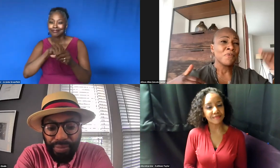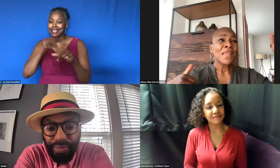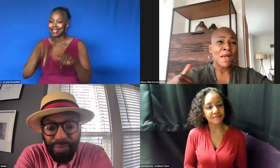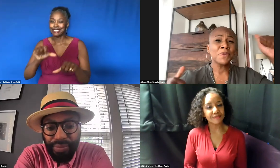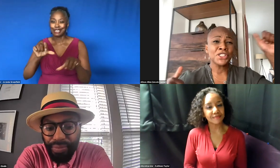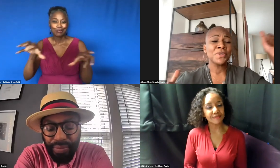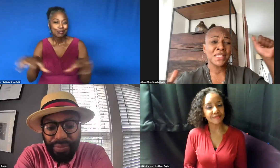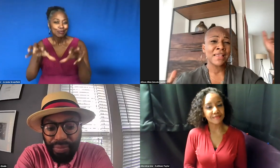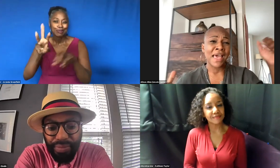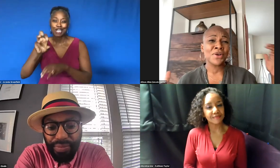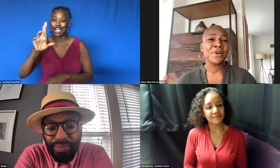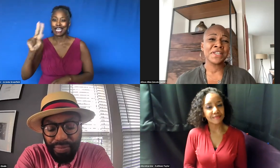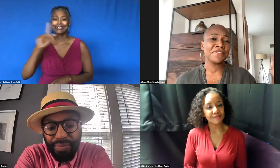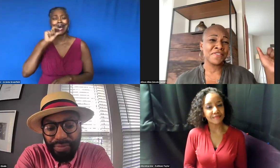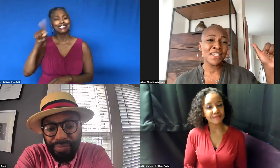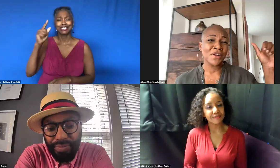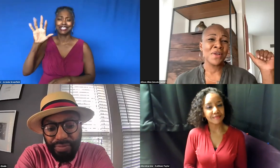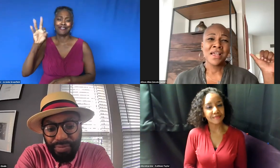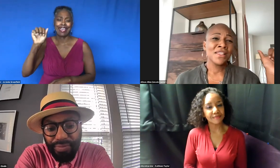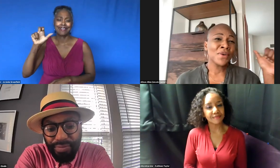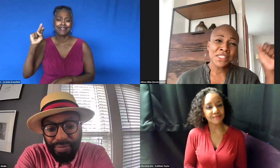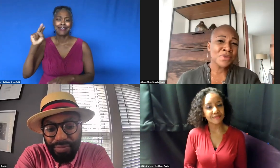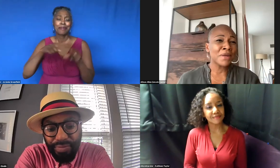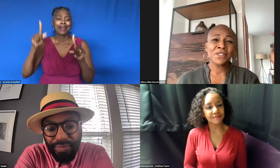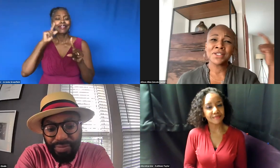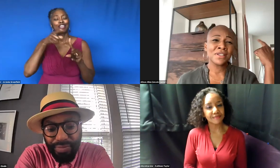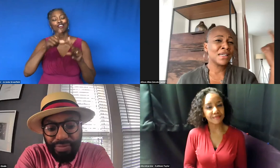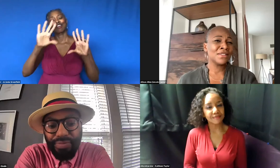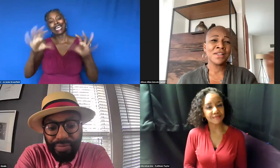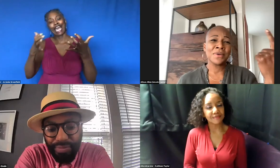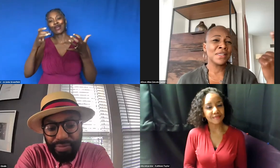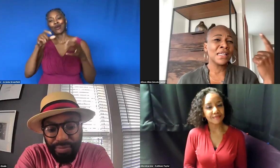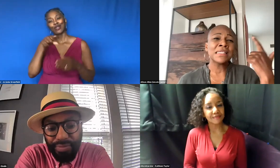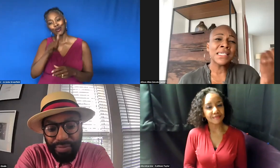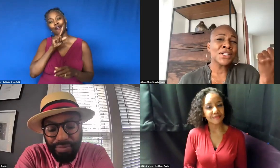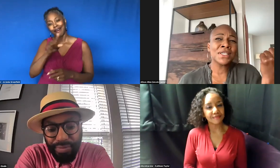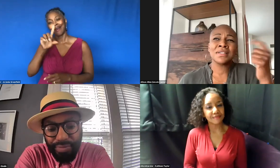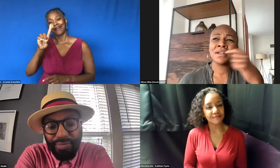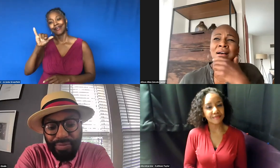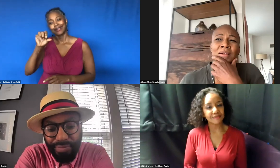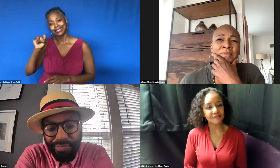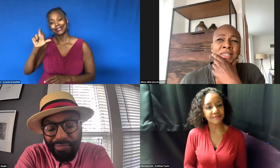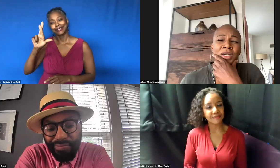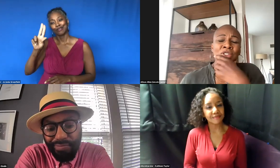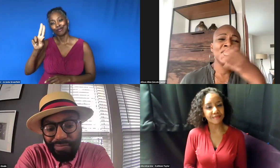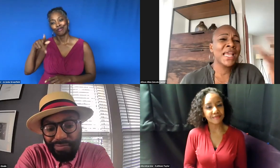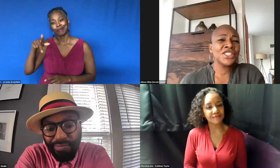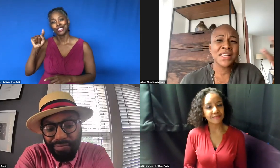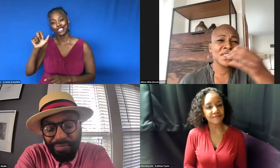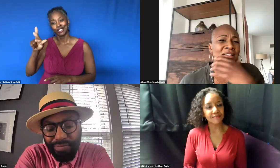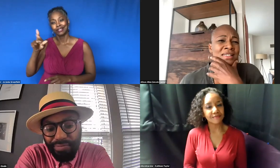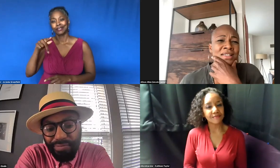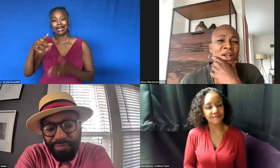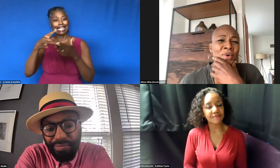but I would put you in that category of, you know, a disruptor, you know, a leader, you know,